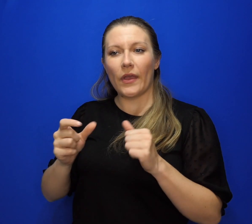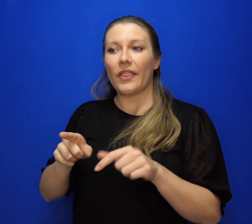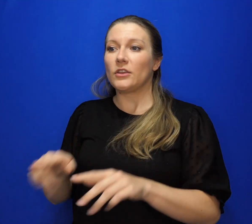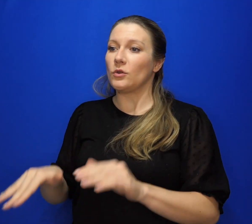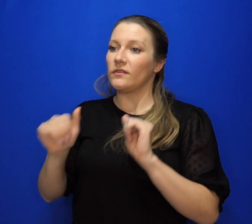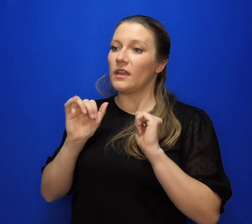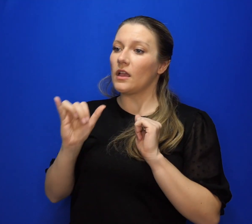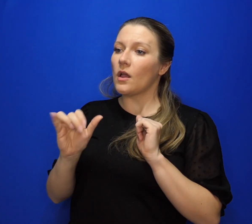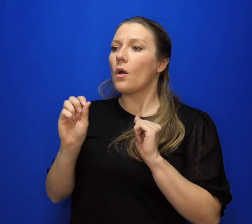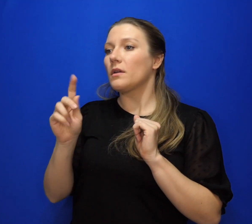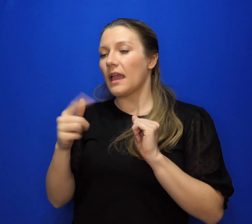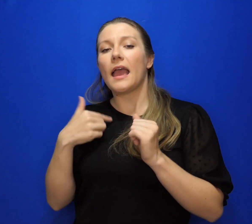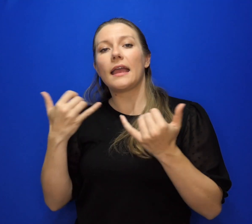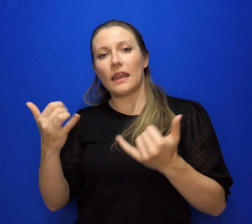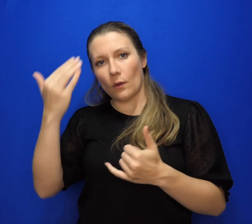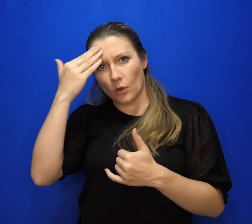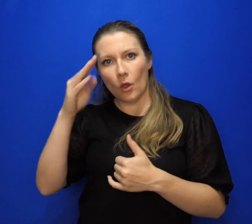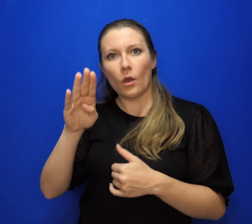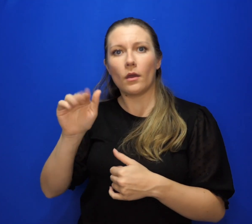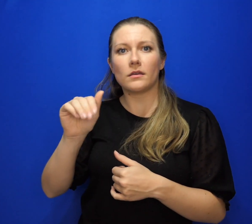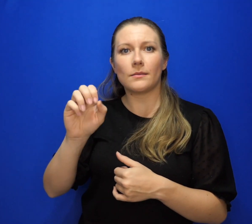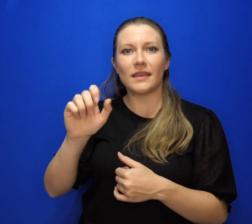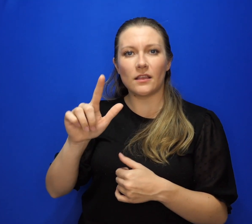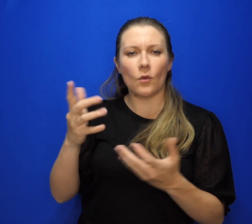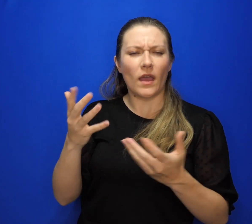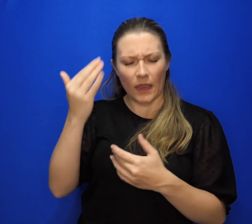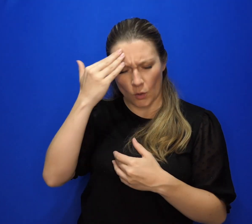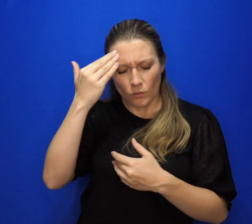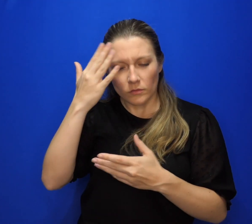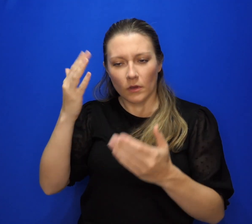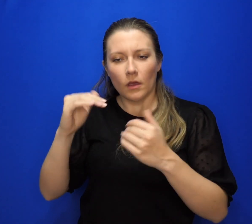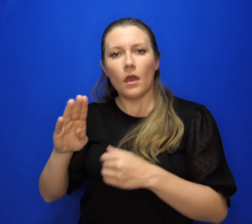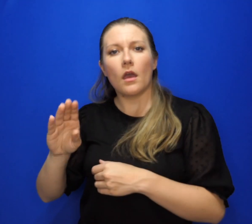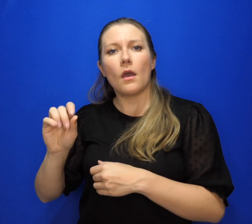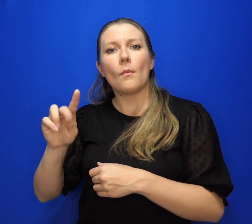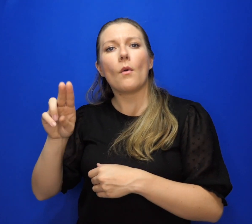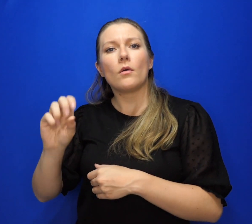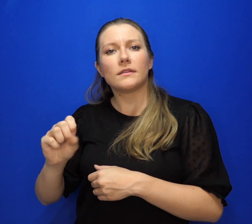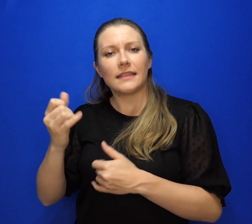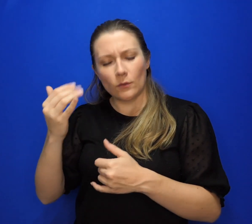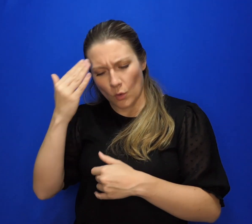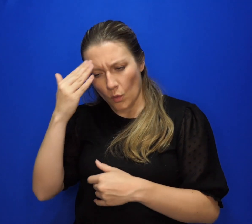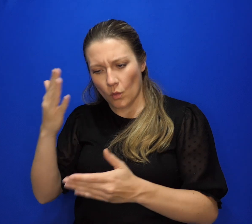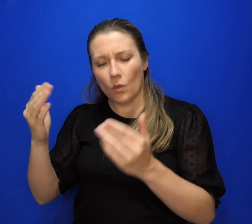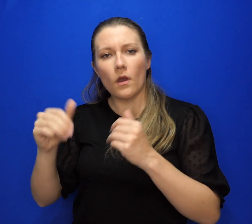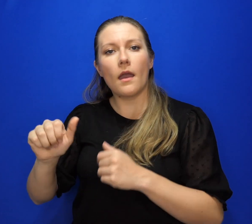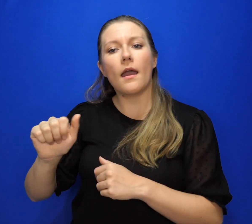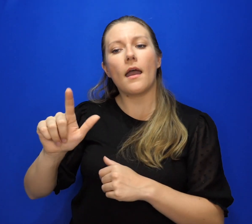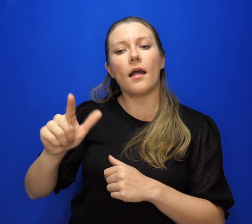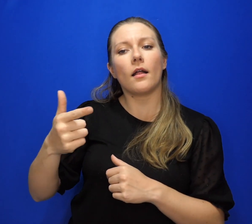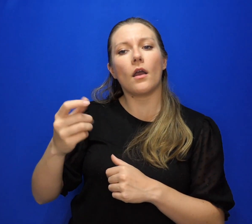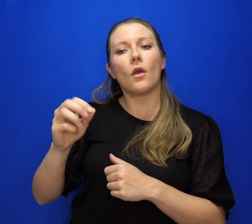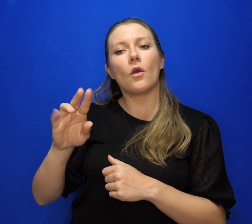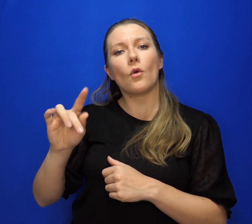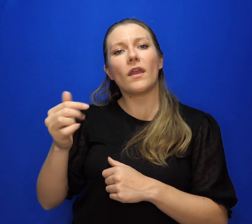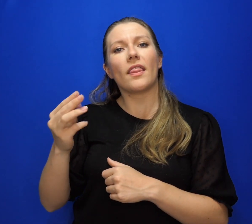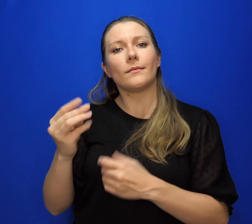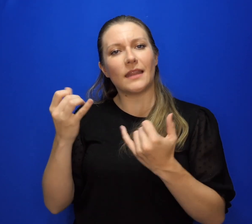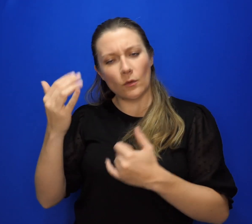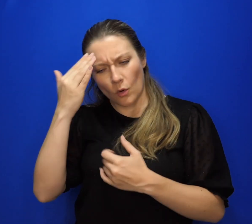what basal insulin is now. I know what a bolus is now. I know what an algorithm is now. I know what, there's so many people that come on this podcast that'll